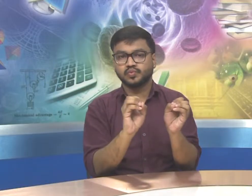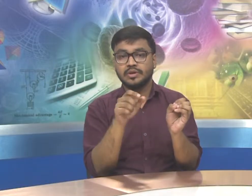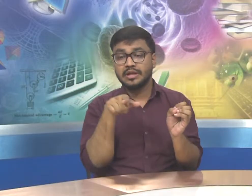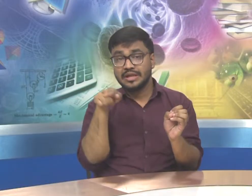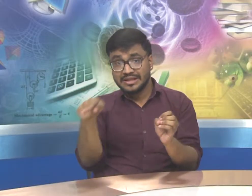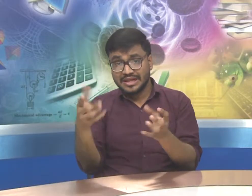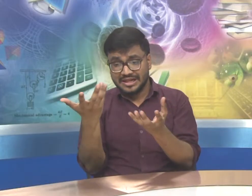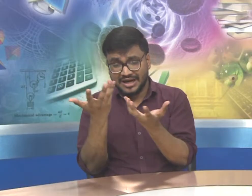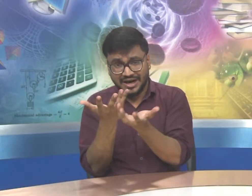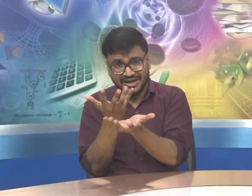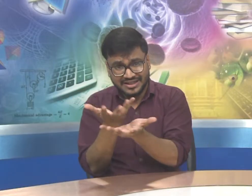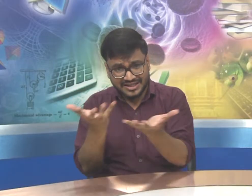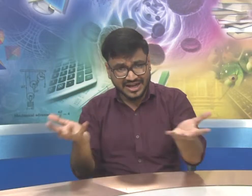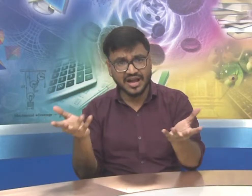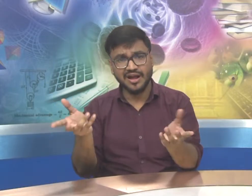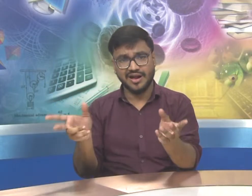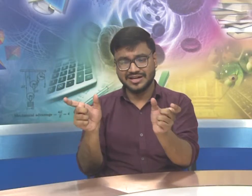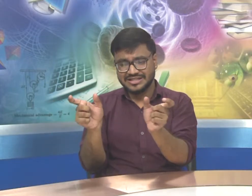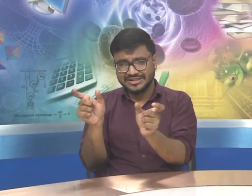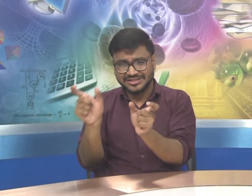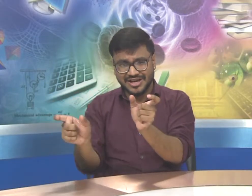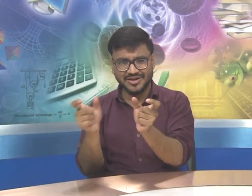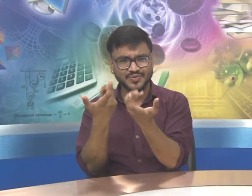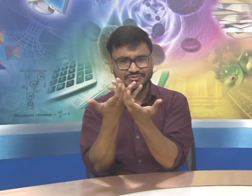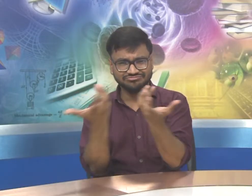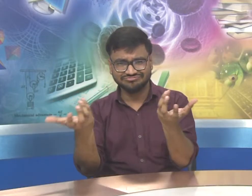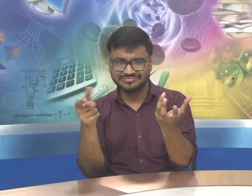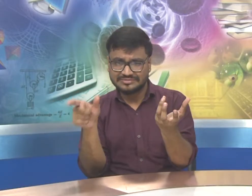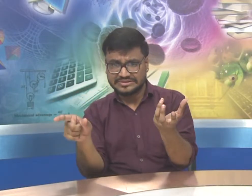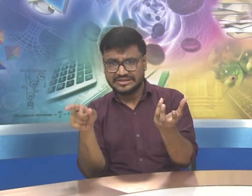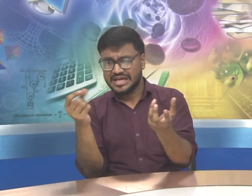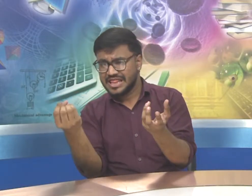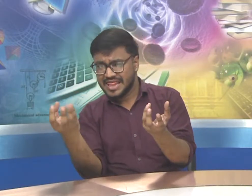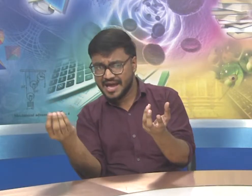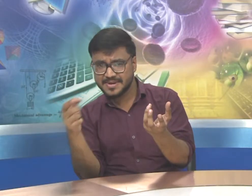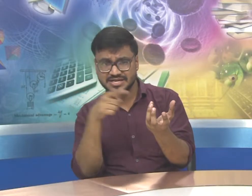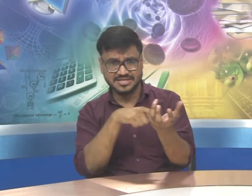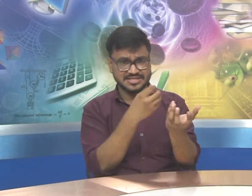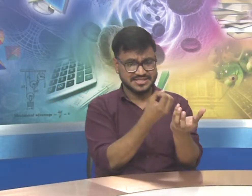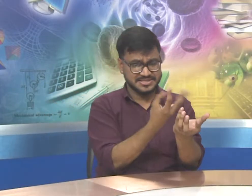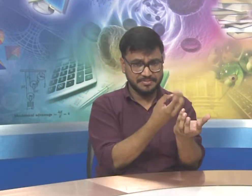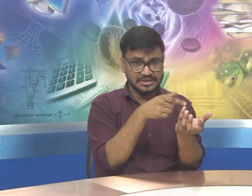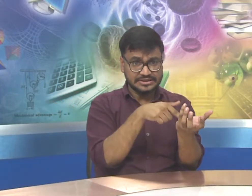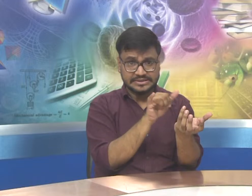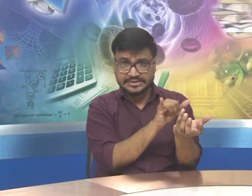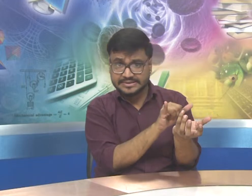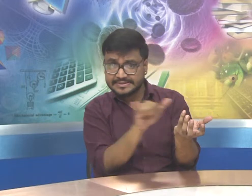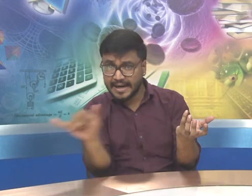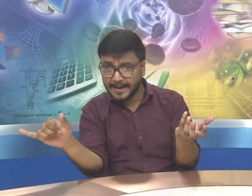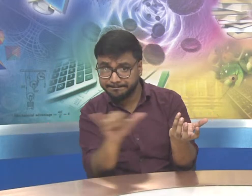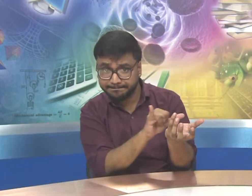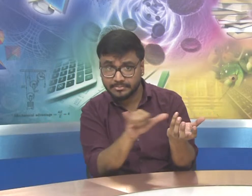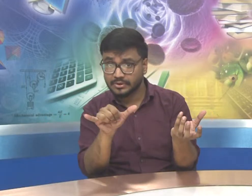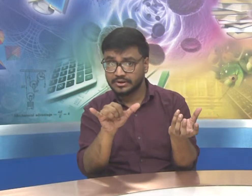It does not matter how or where the compound is made, the ratio stays the